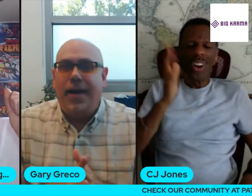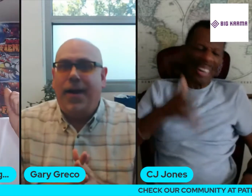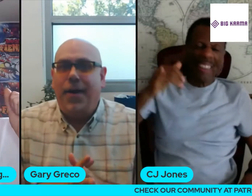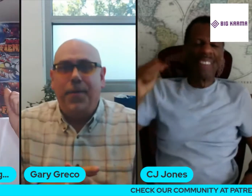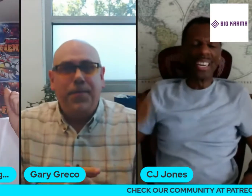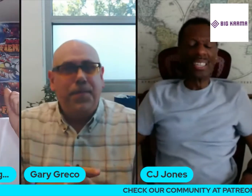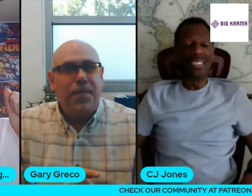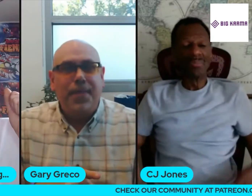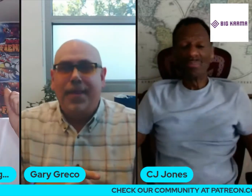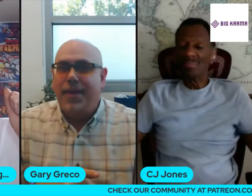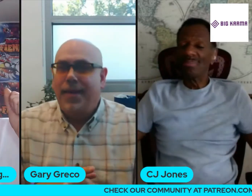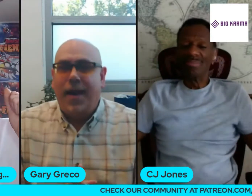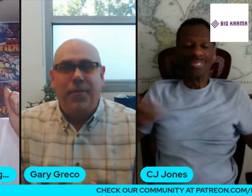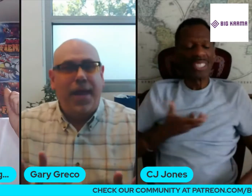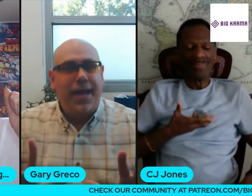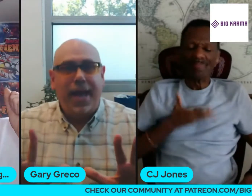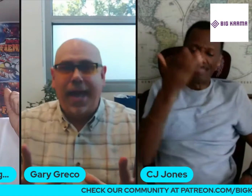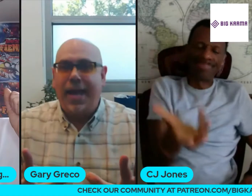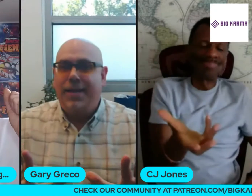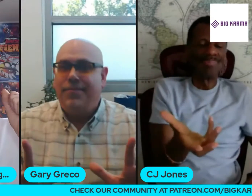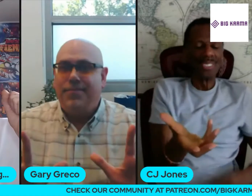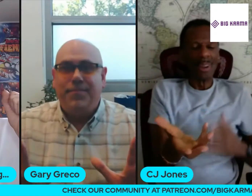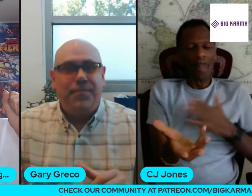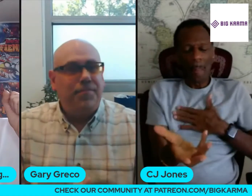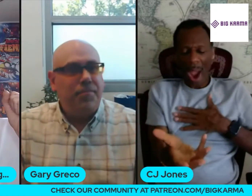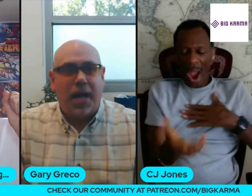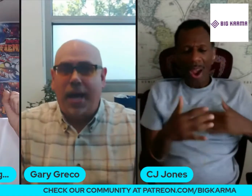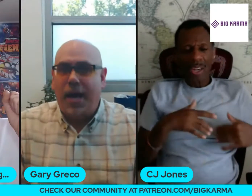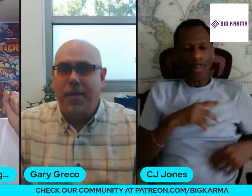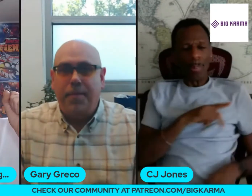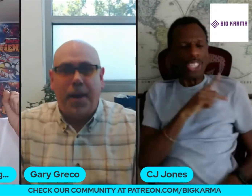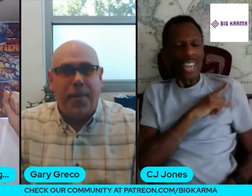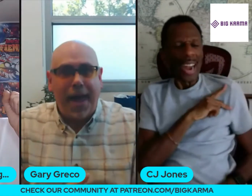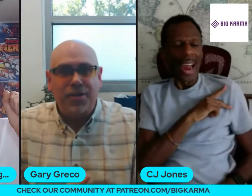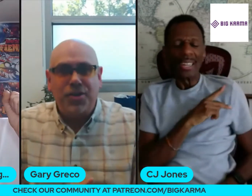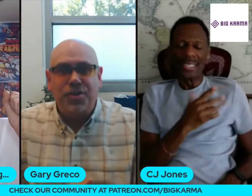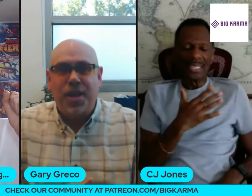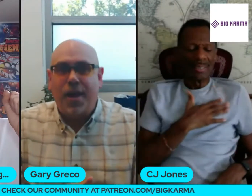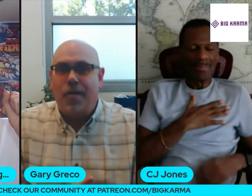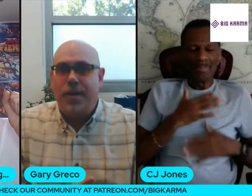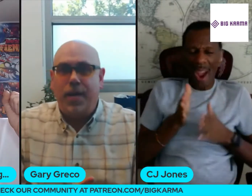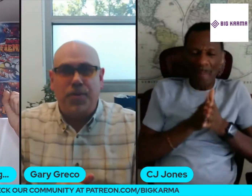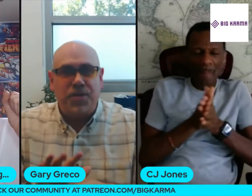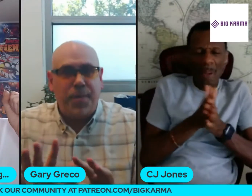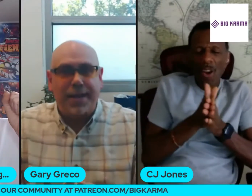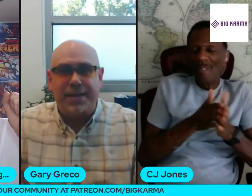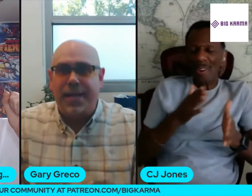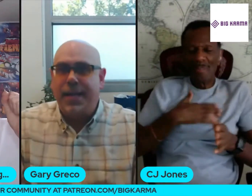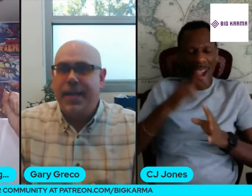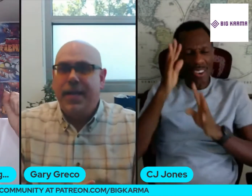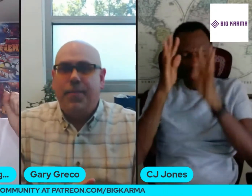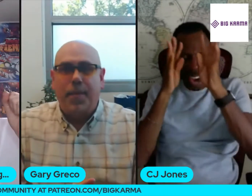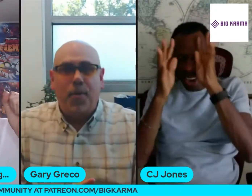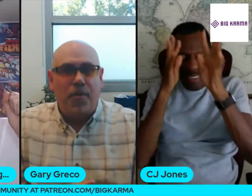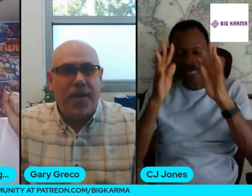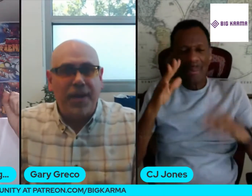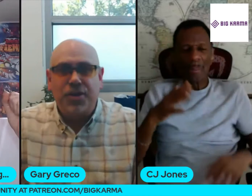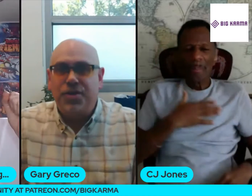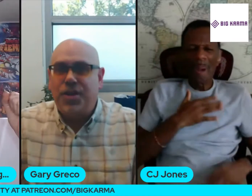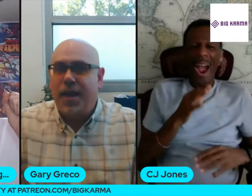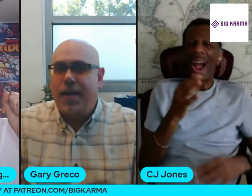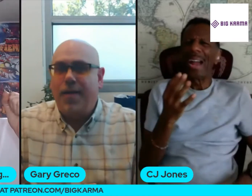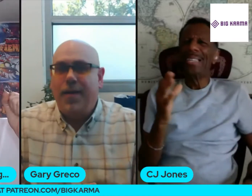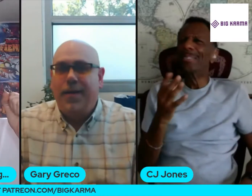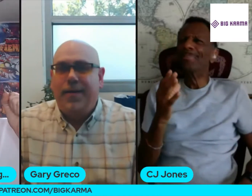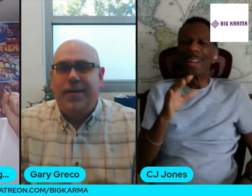like, I'm like, hey, my passion's there. He respects it. My